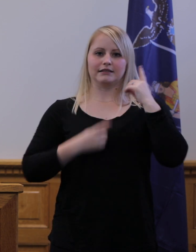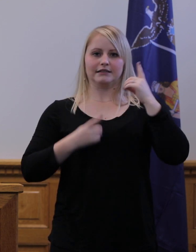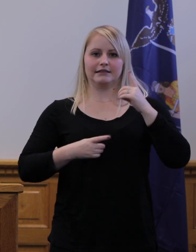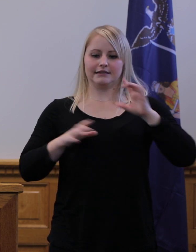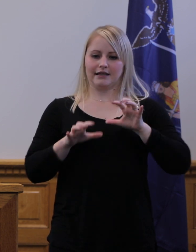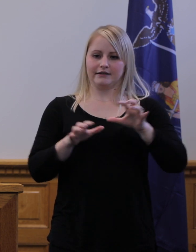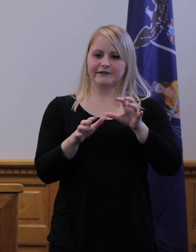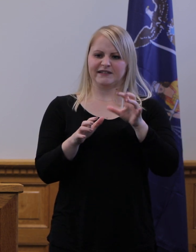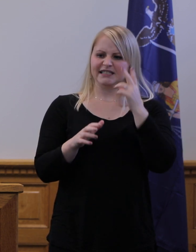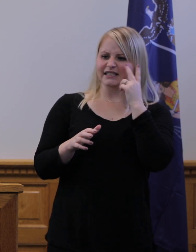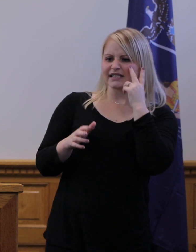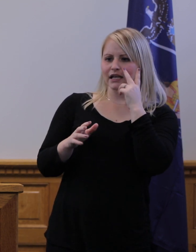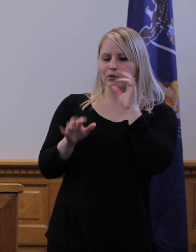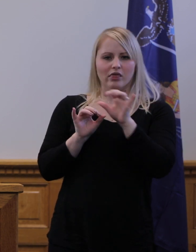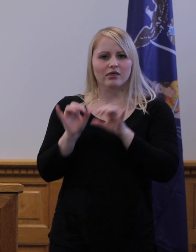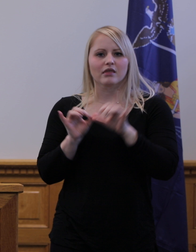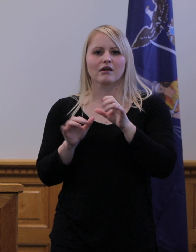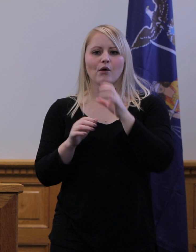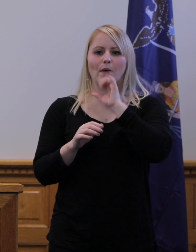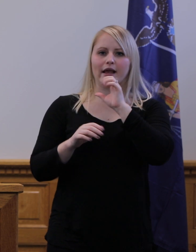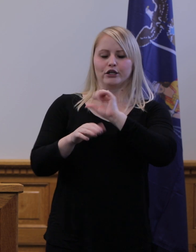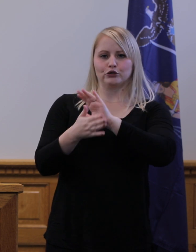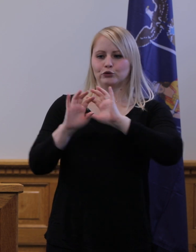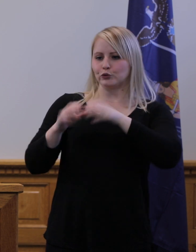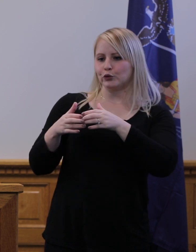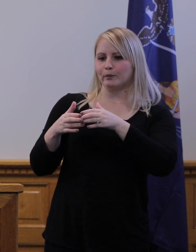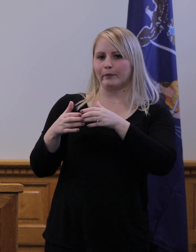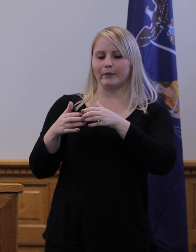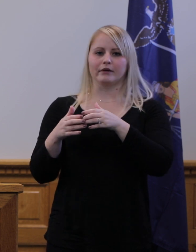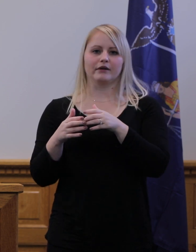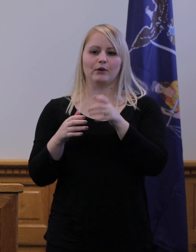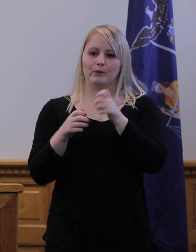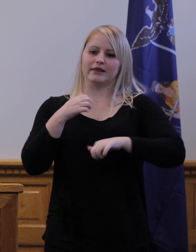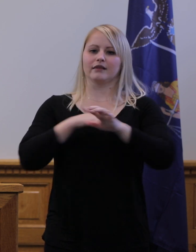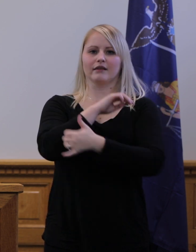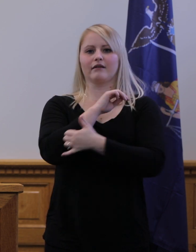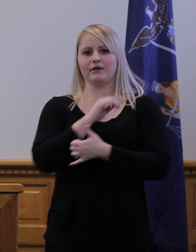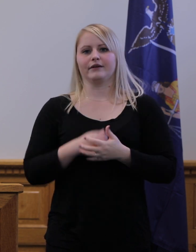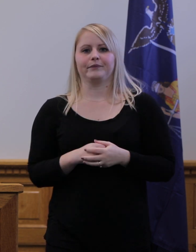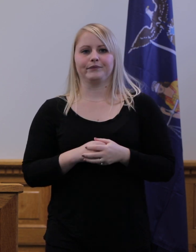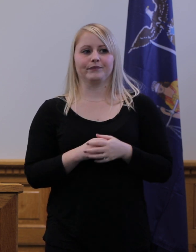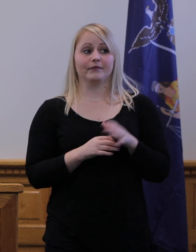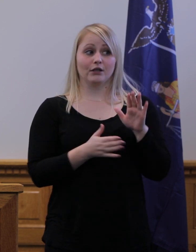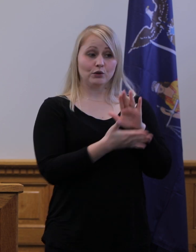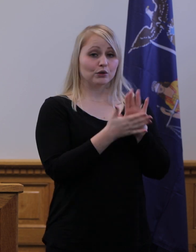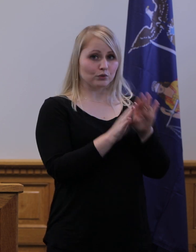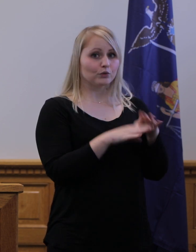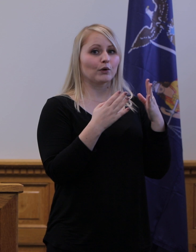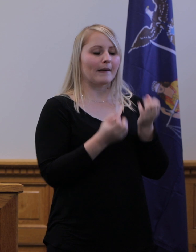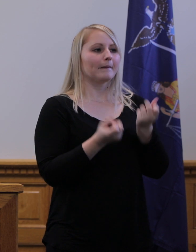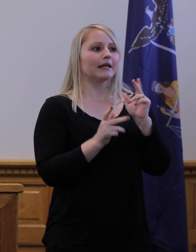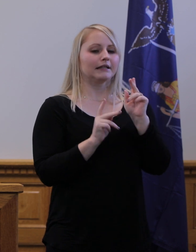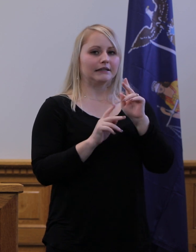identify trends in any age group or population within the county. As schools are reopening, many